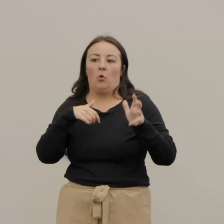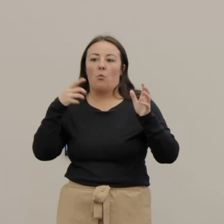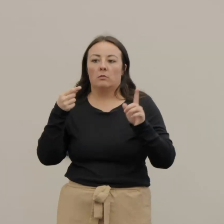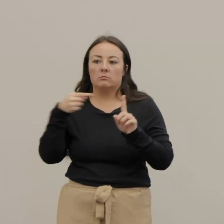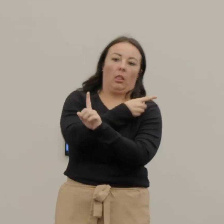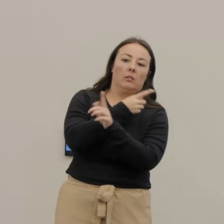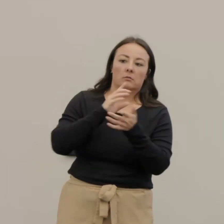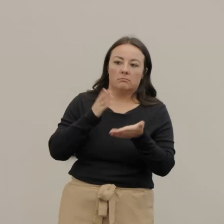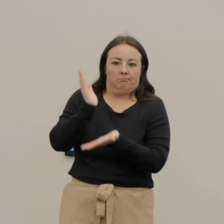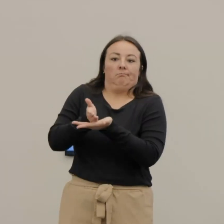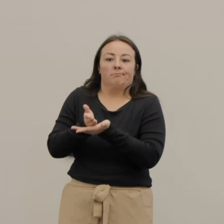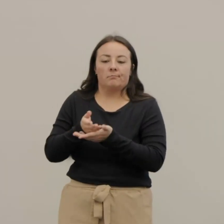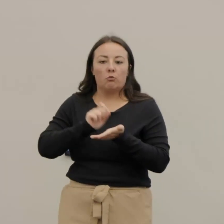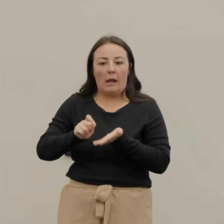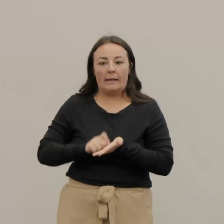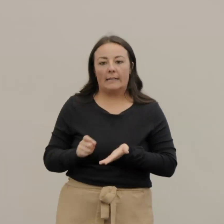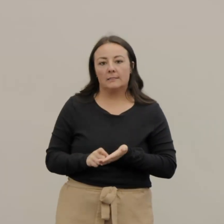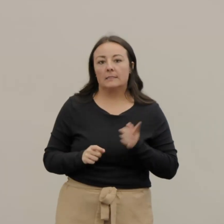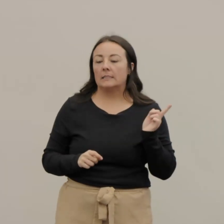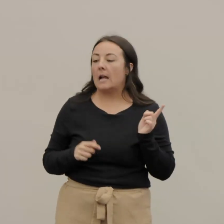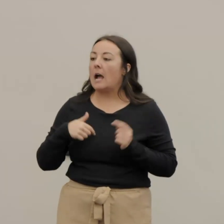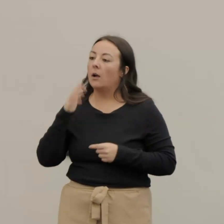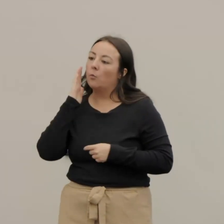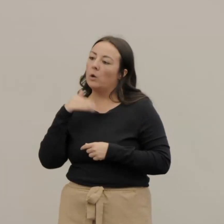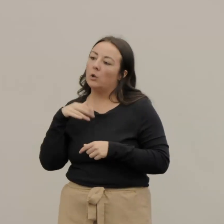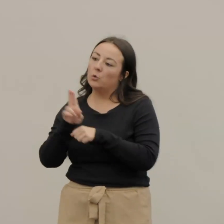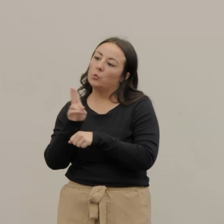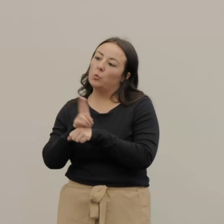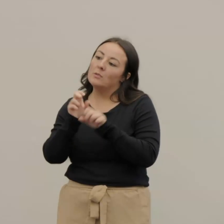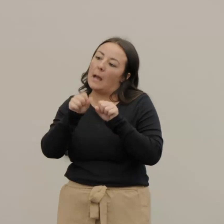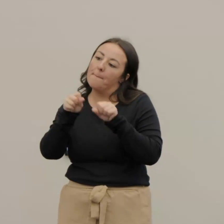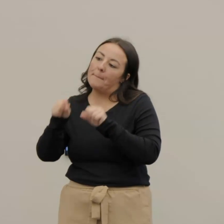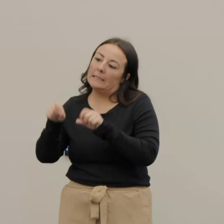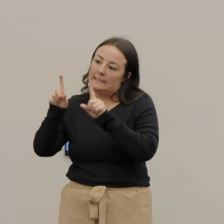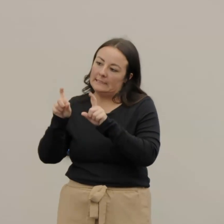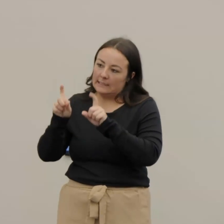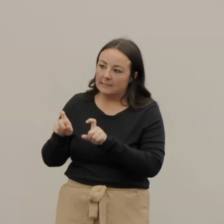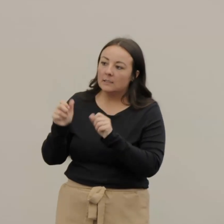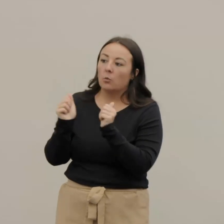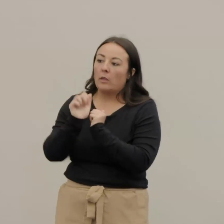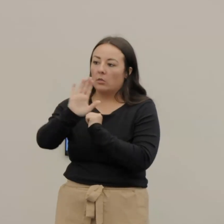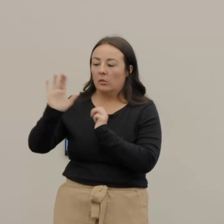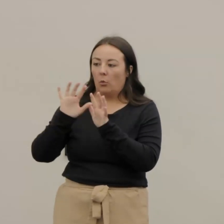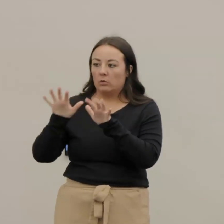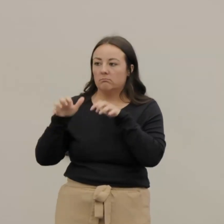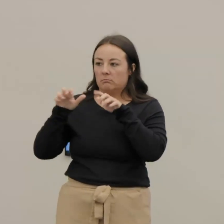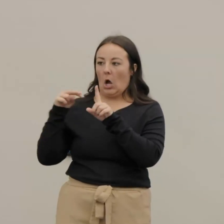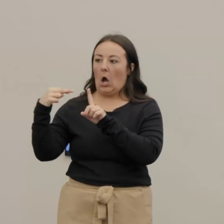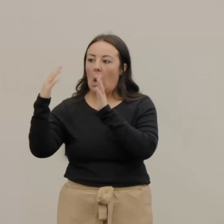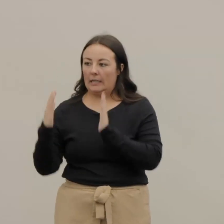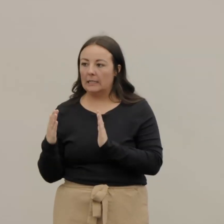I think I would usability test it with the audience